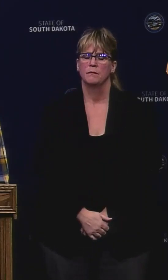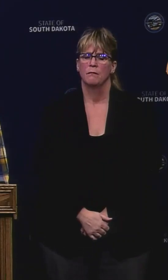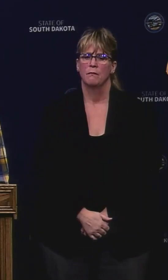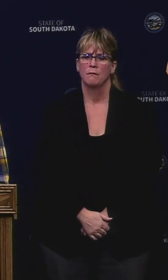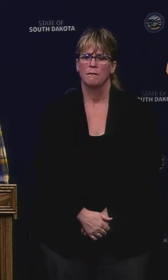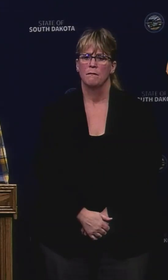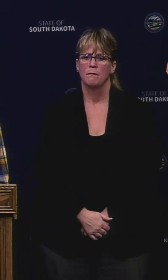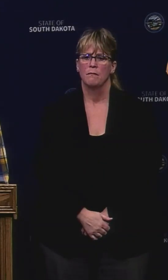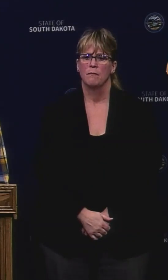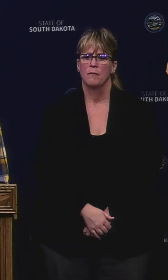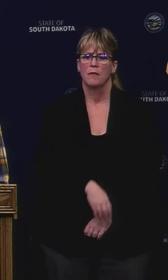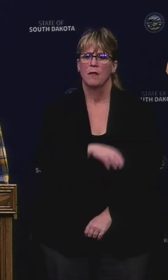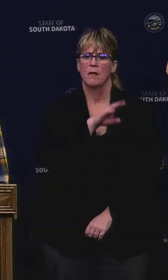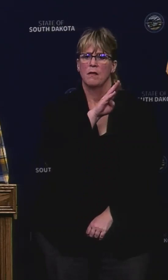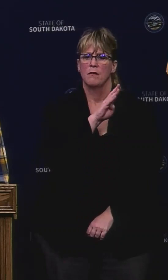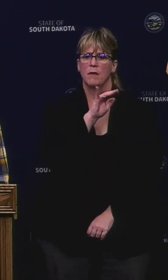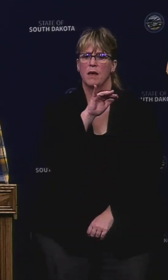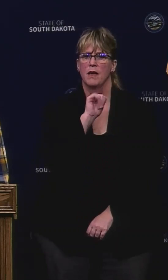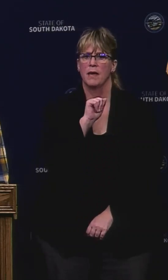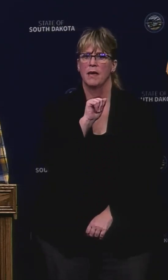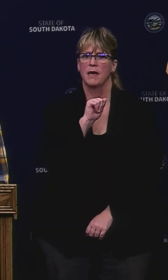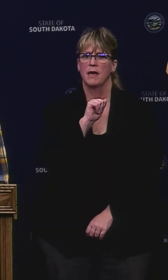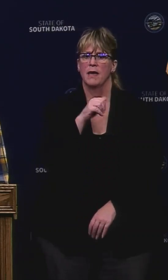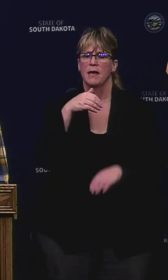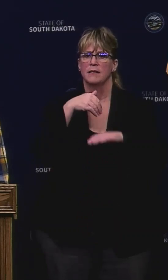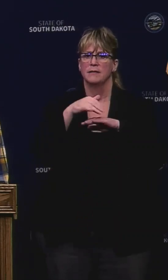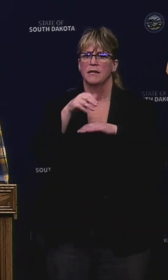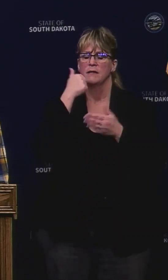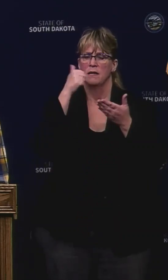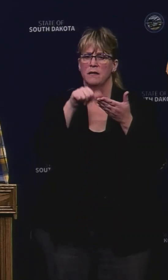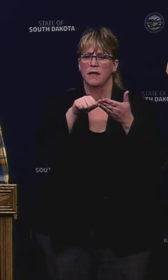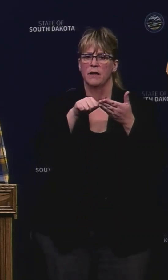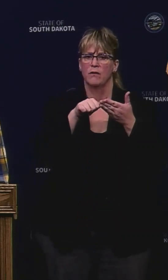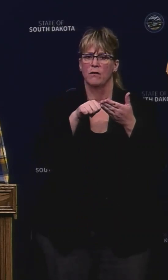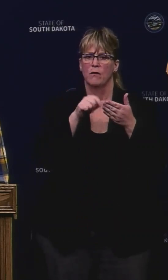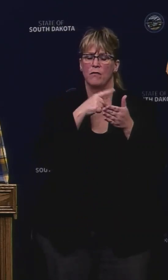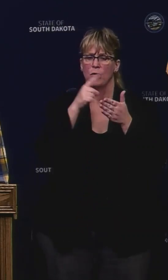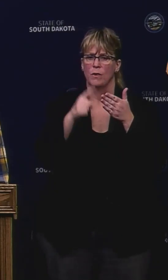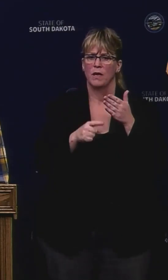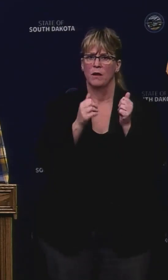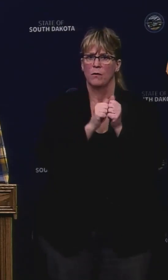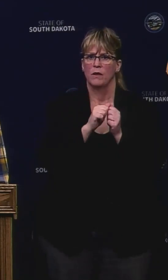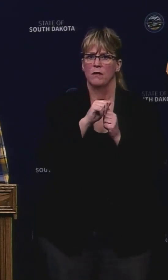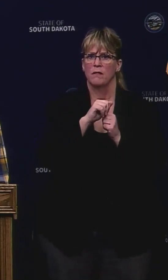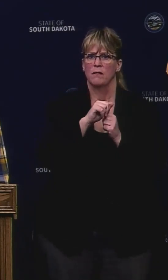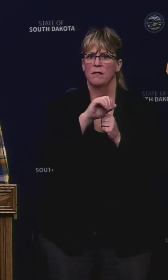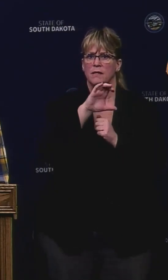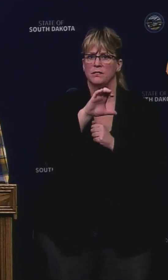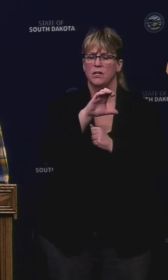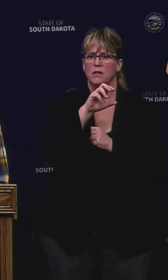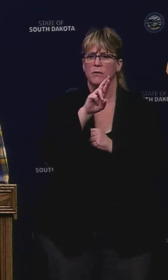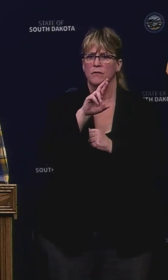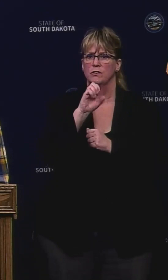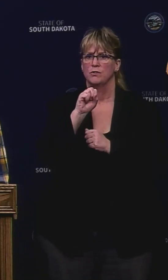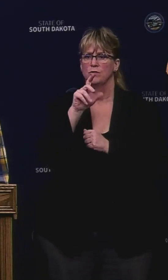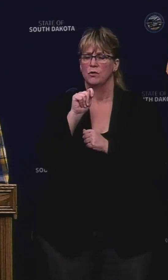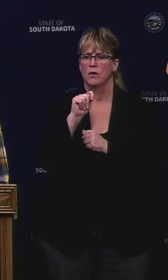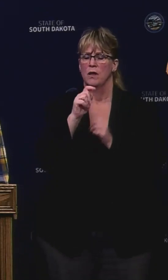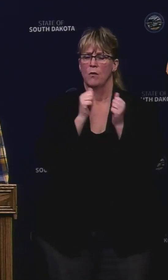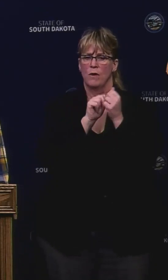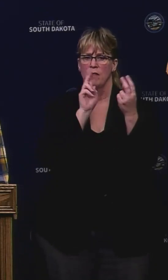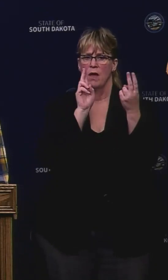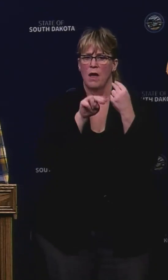sent the Cheyenne River tribe a letter over the weekend with concerns about Highway